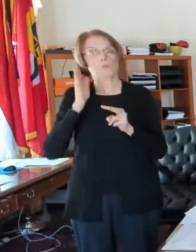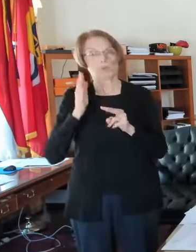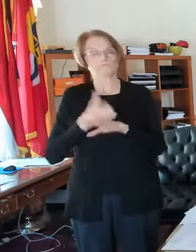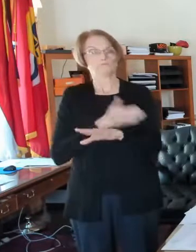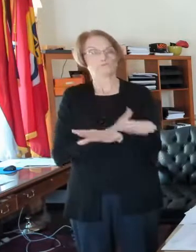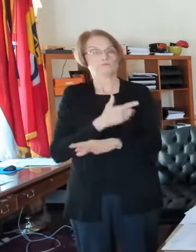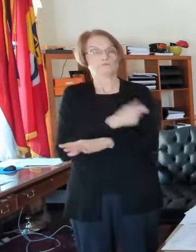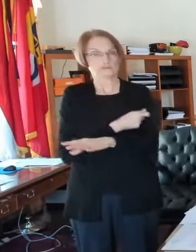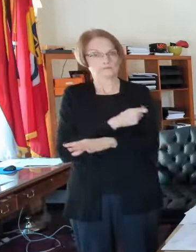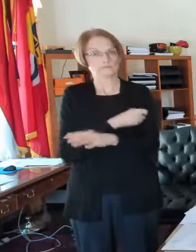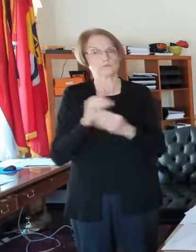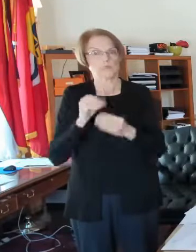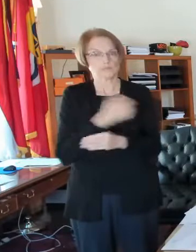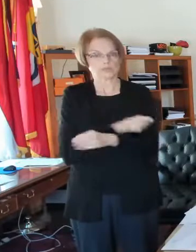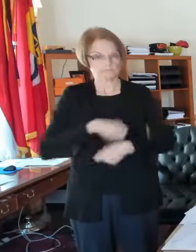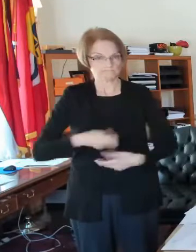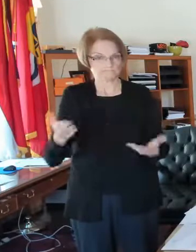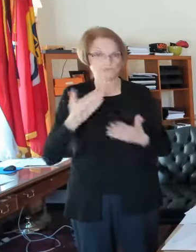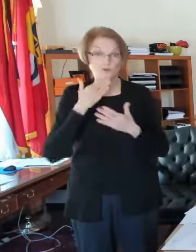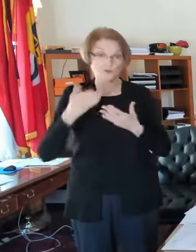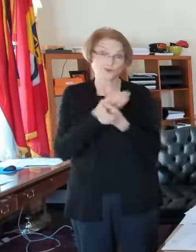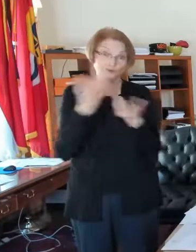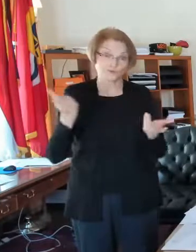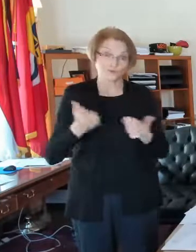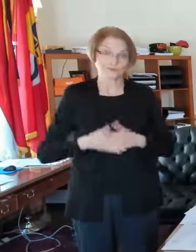news. Let's see here.